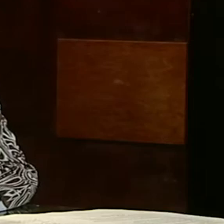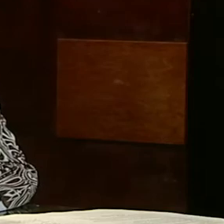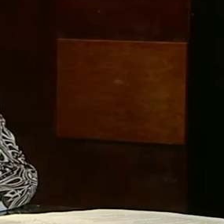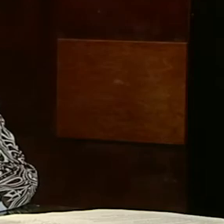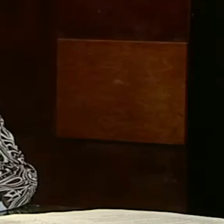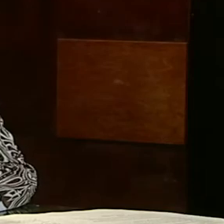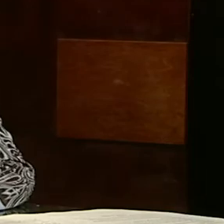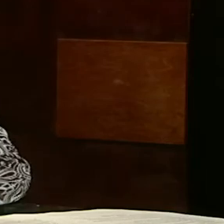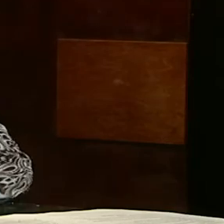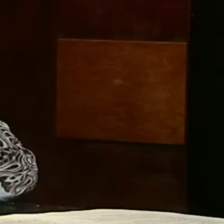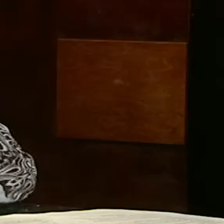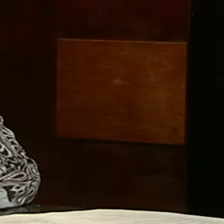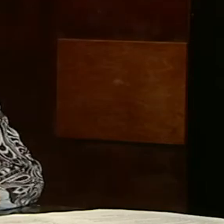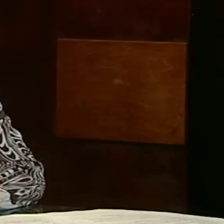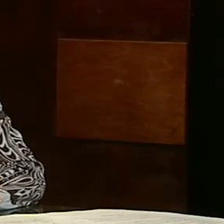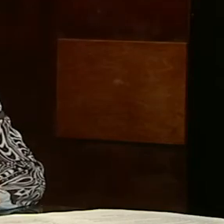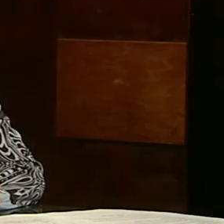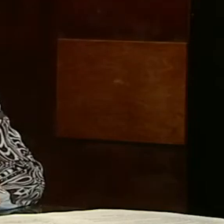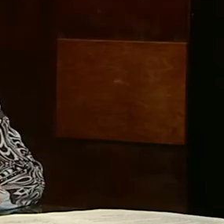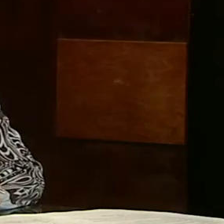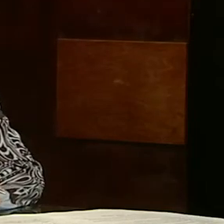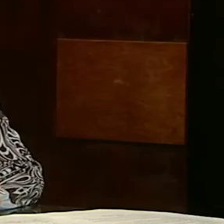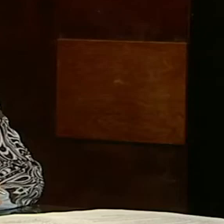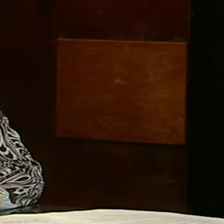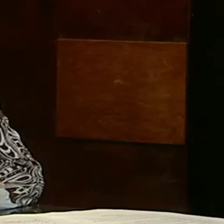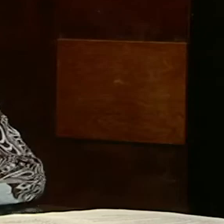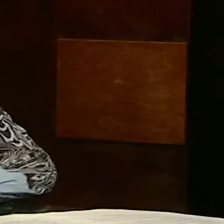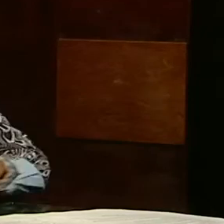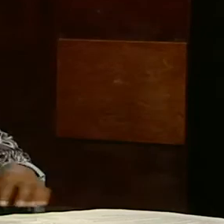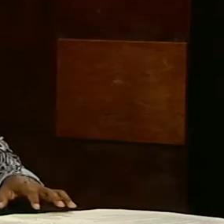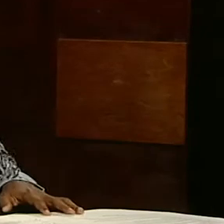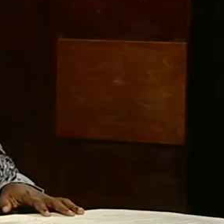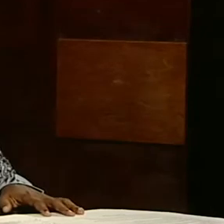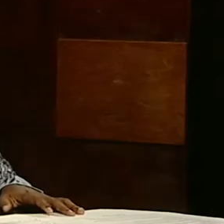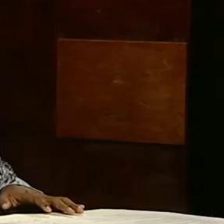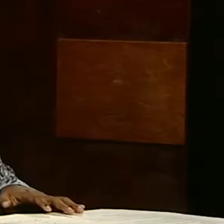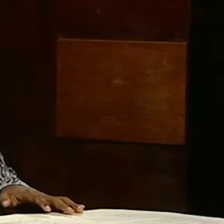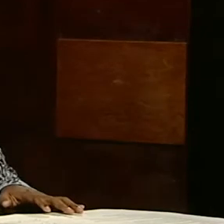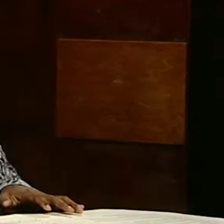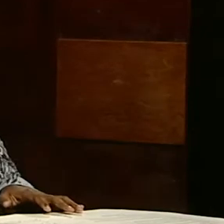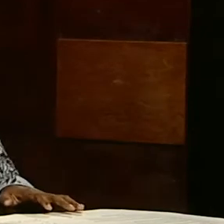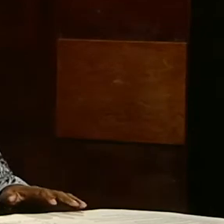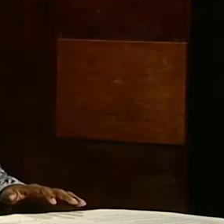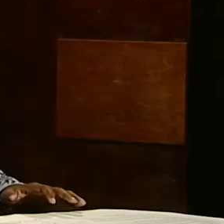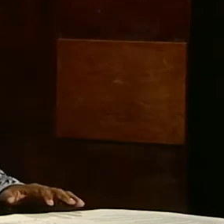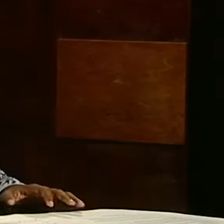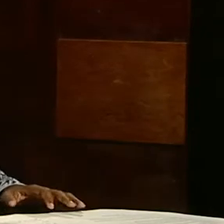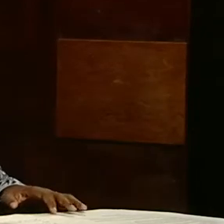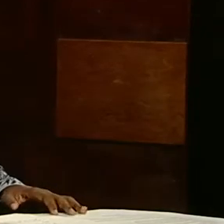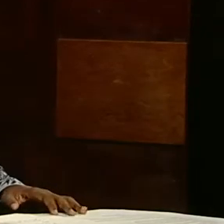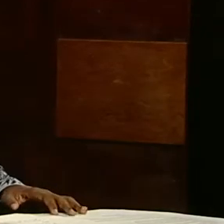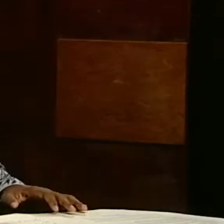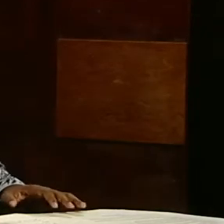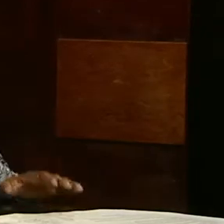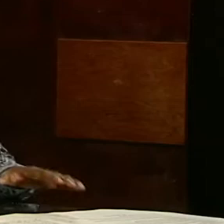one was tested positive of the imported case, and 71 had returned negative. Now, Dini, interesting to note